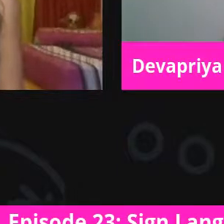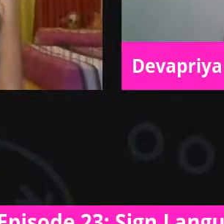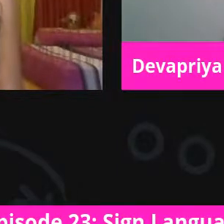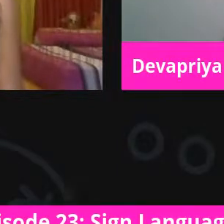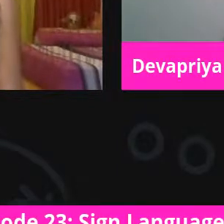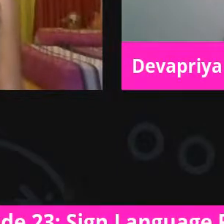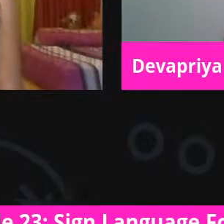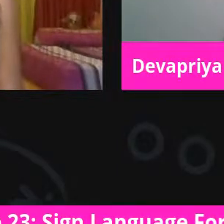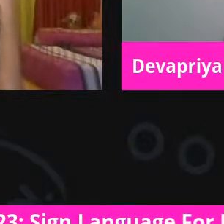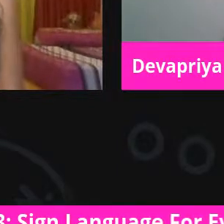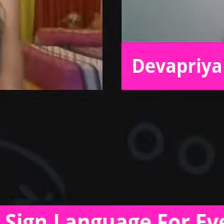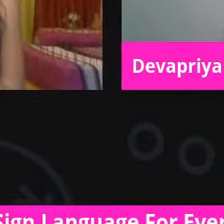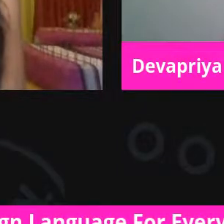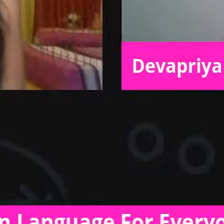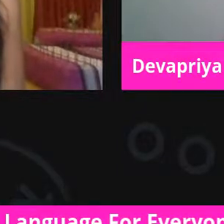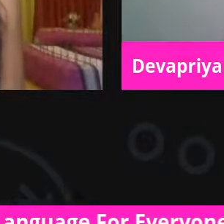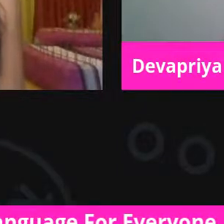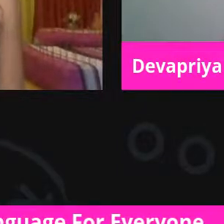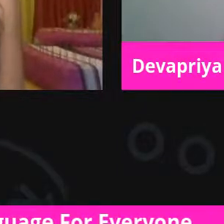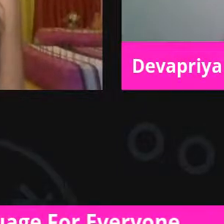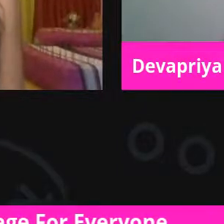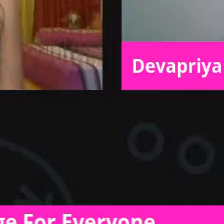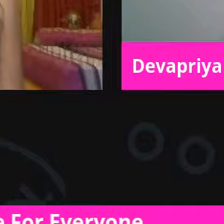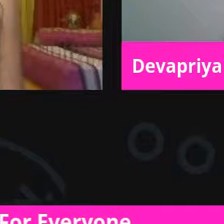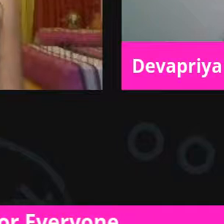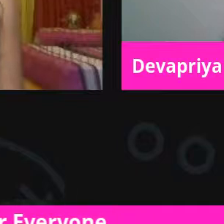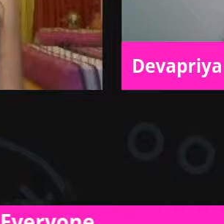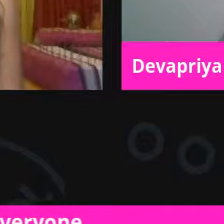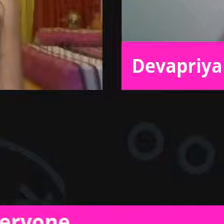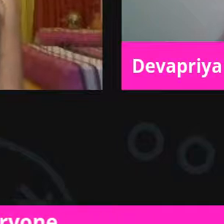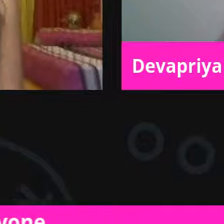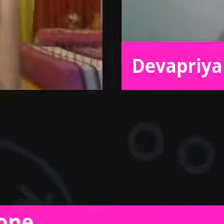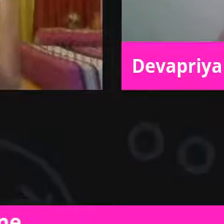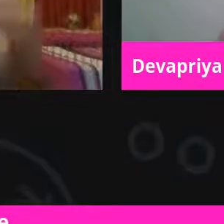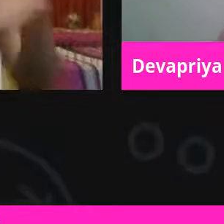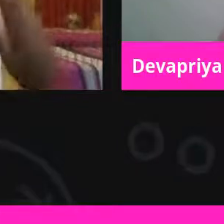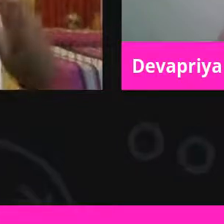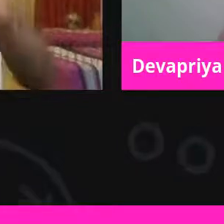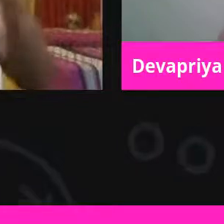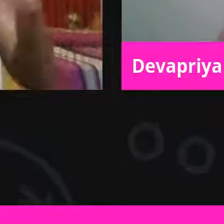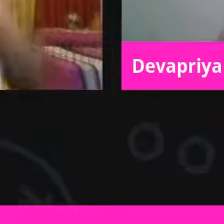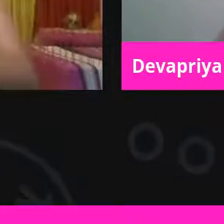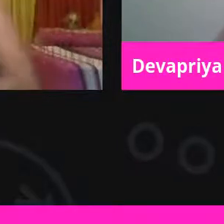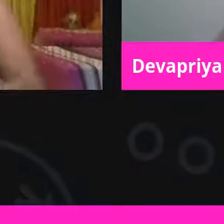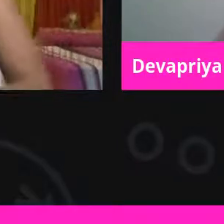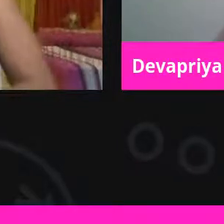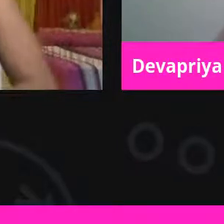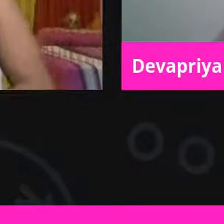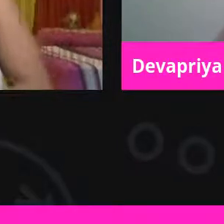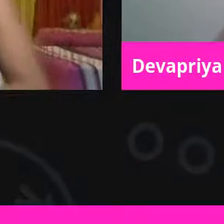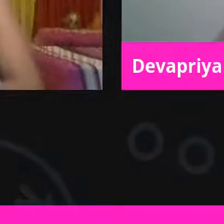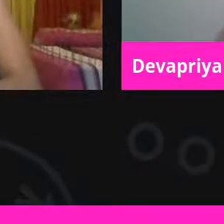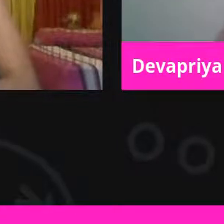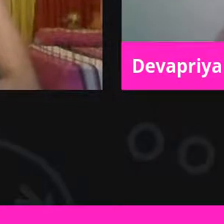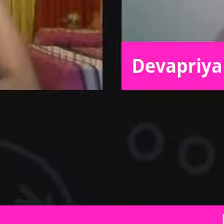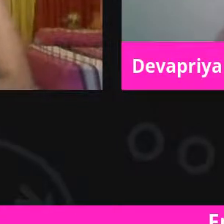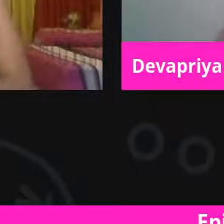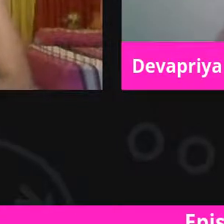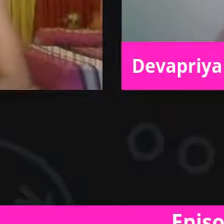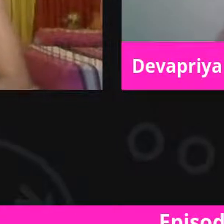all. It's really fun for me personally to have Yeah. refreshing some sign